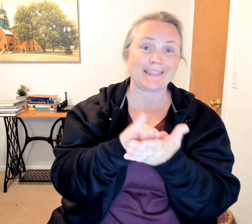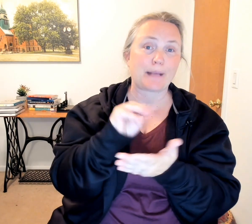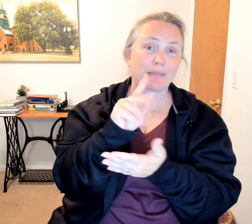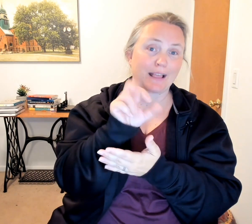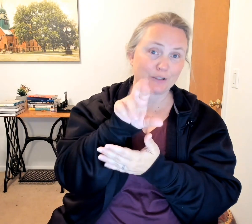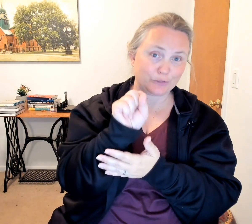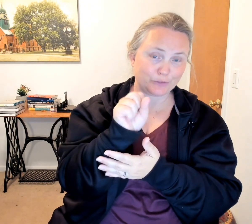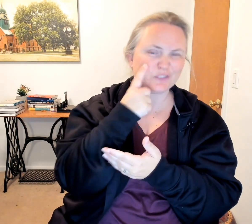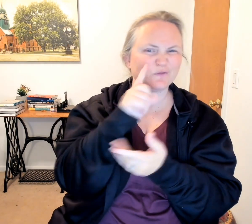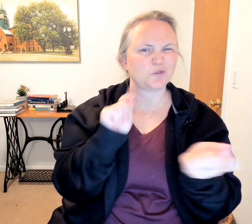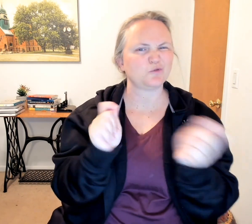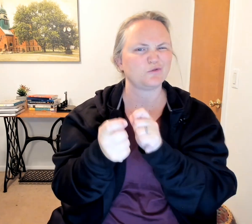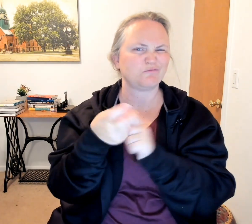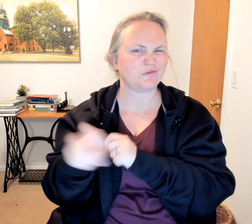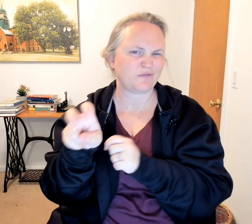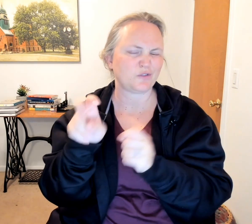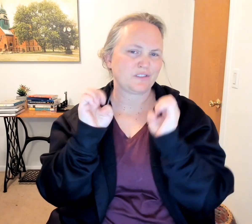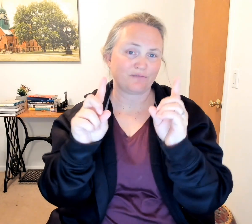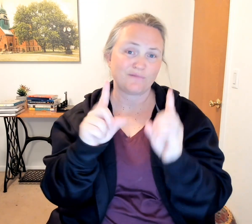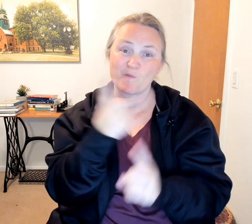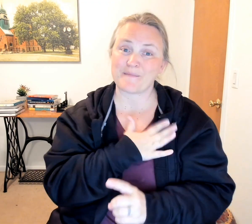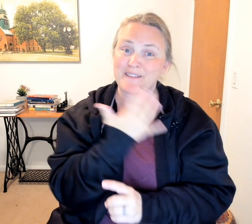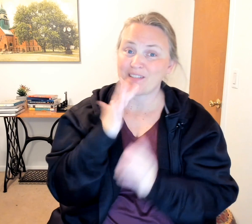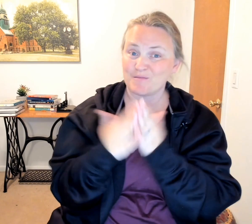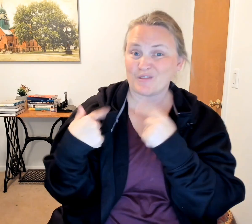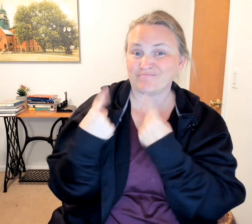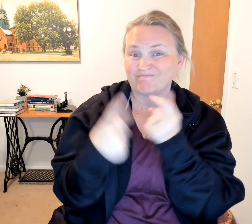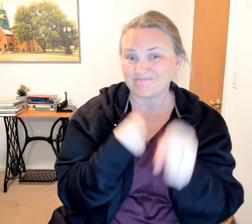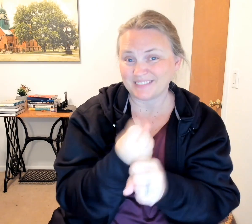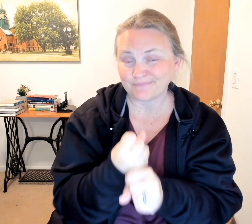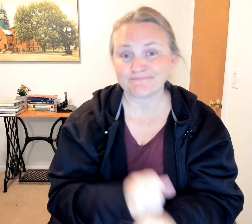guide to course design for transformative education. One of my favorite books of the